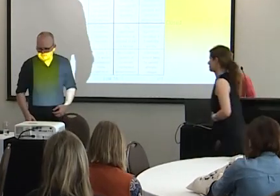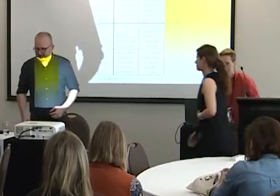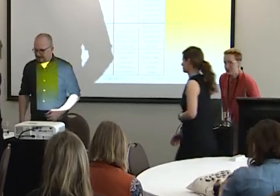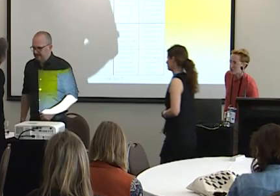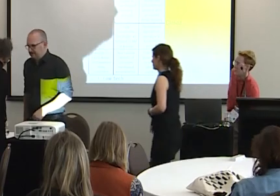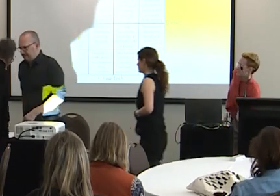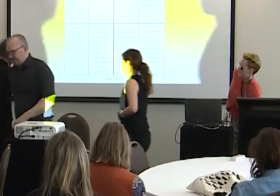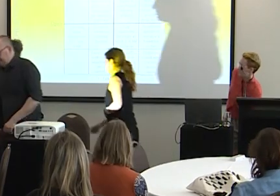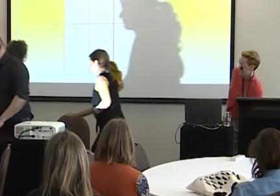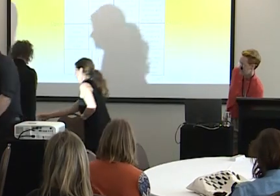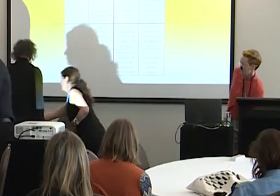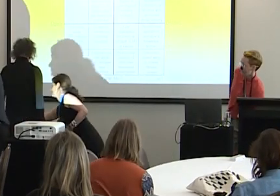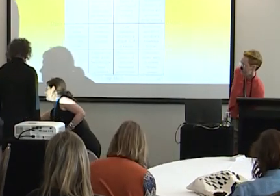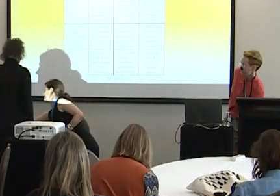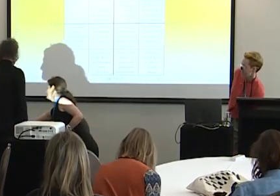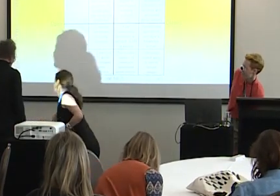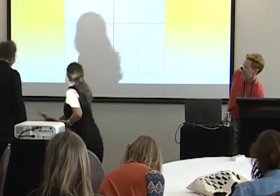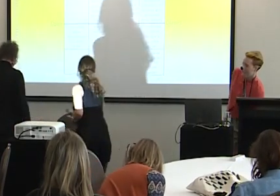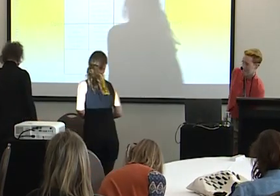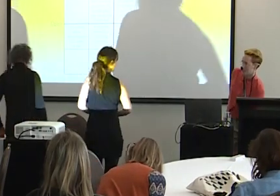We have time for questions.